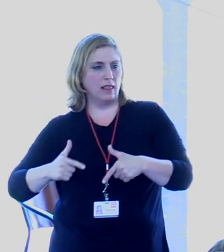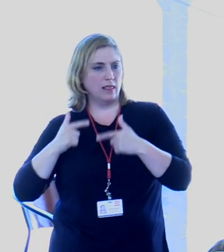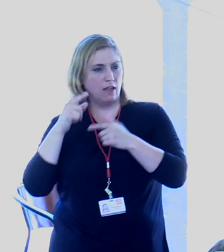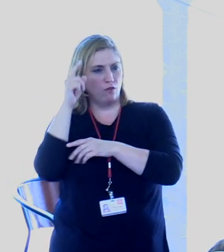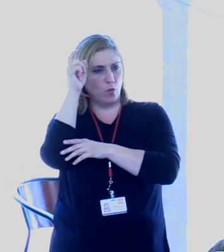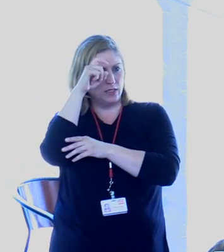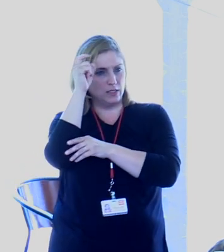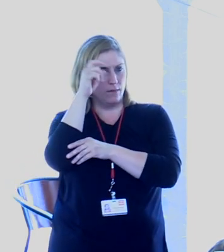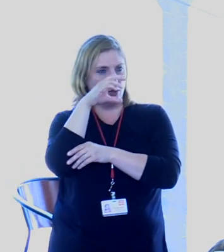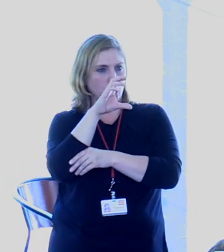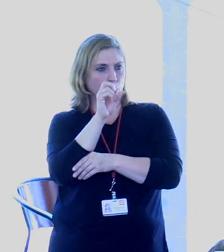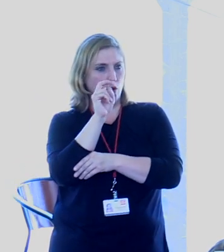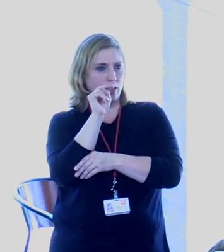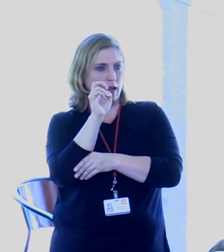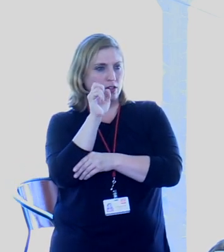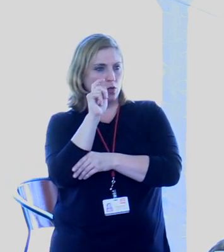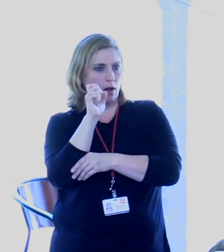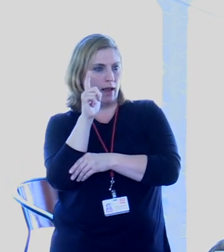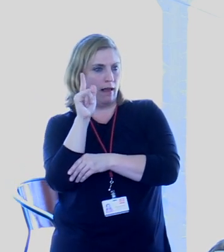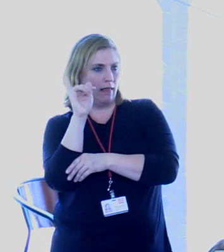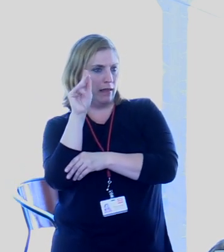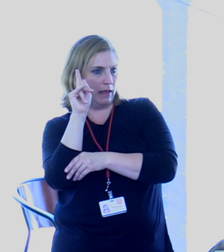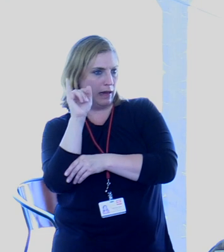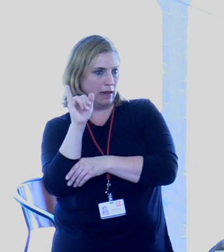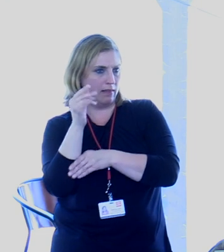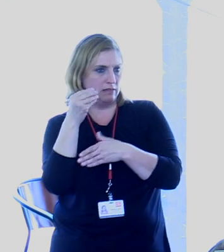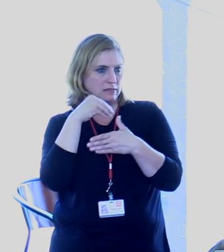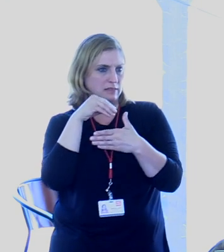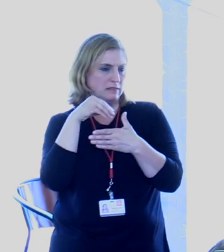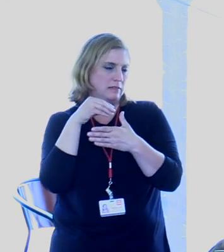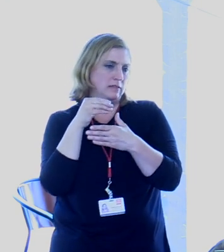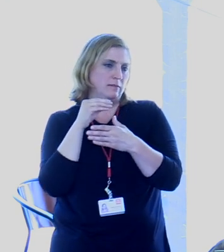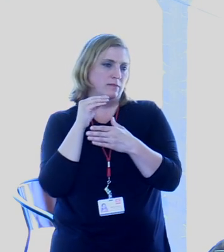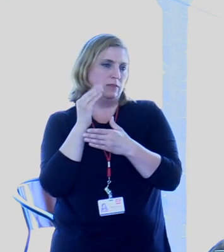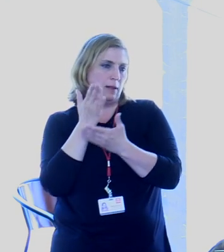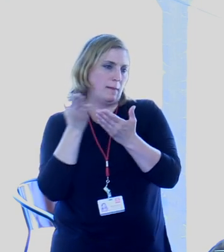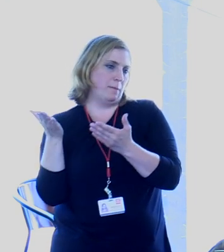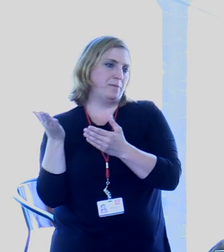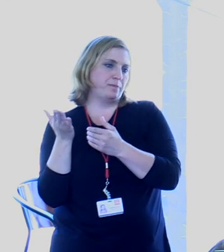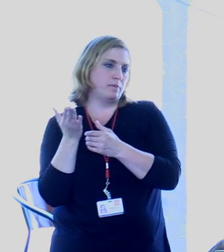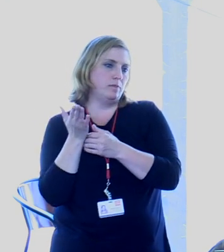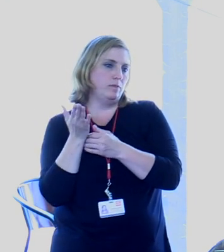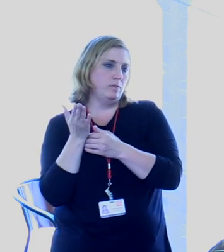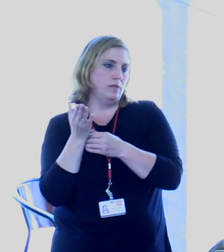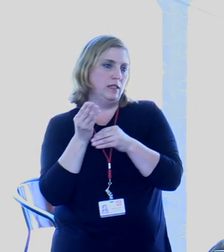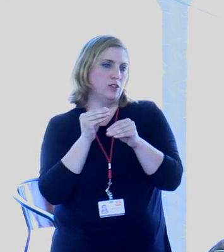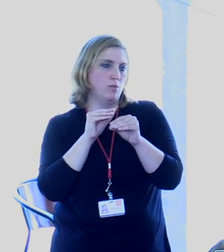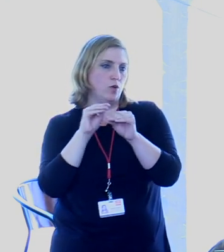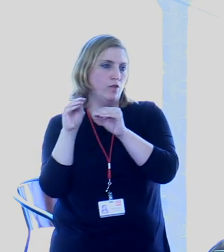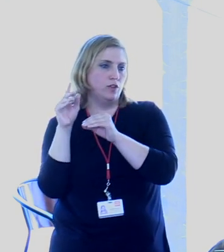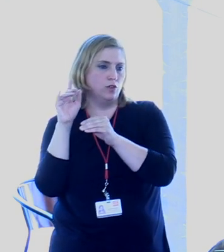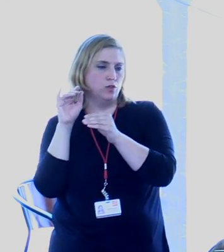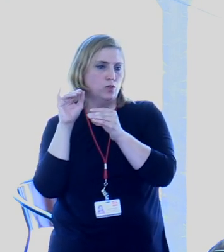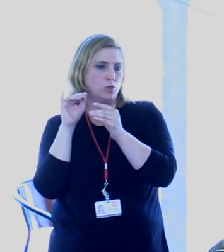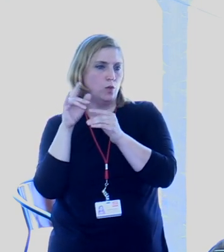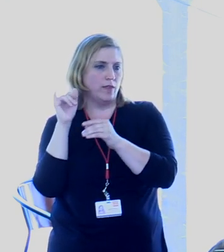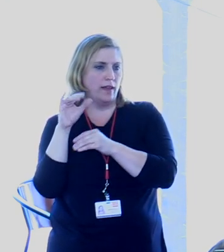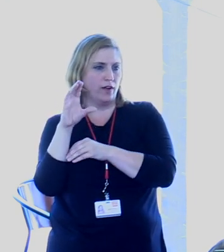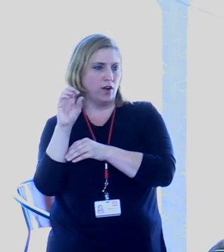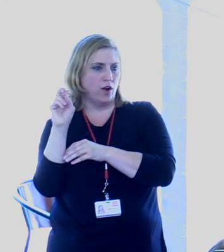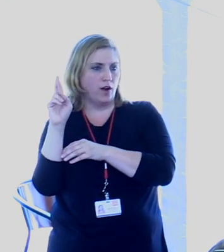of connaturality that's been incarnated somehow. Okay, so this movement towards a carnatural